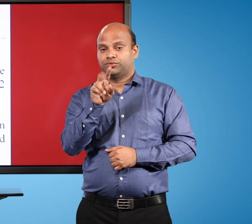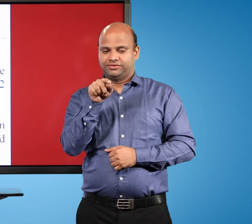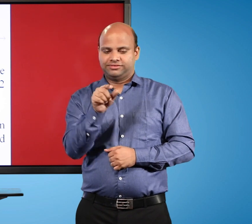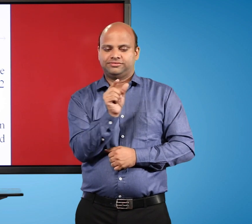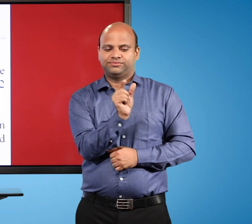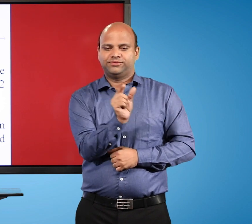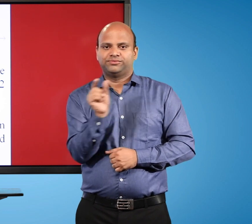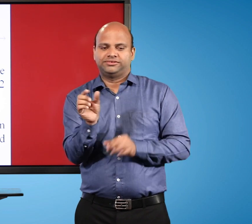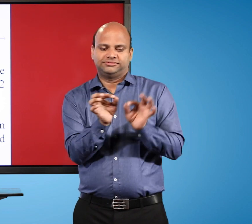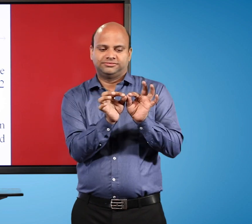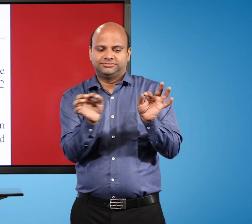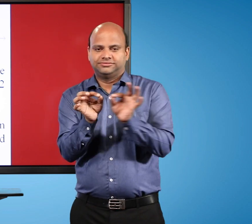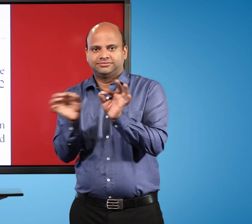Certainly, it is 2 units.